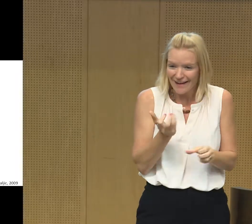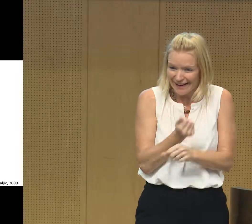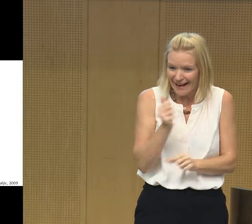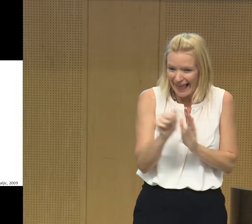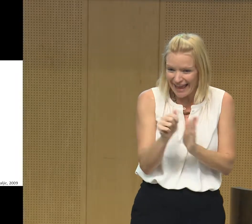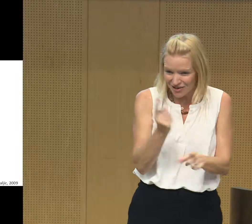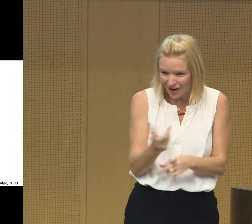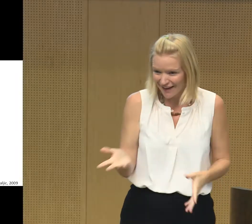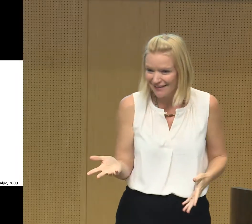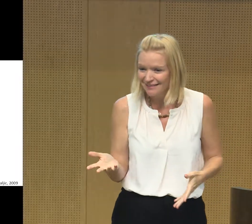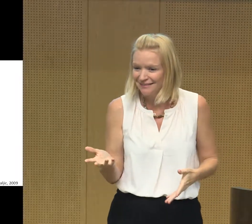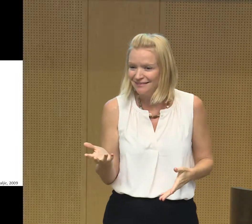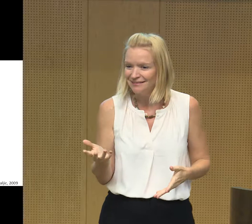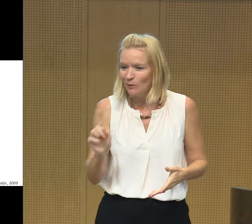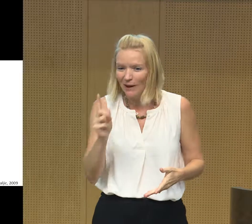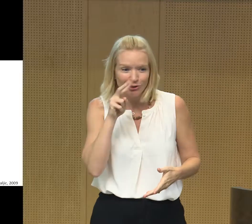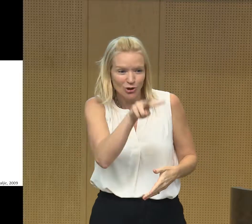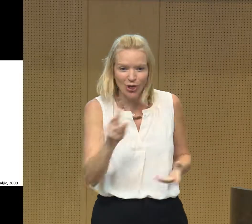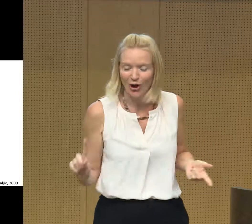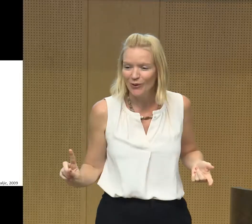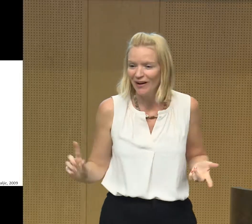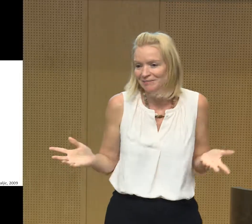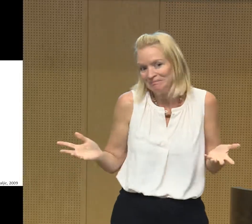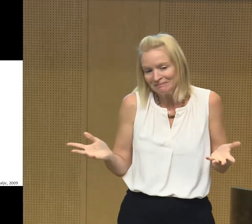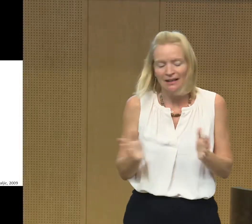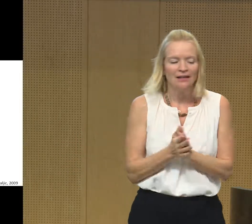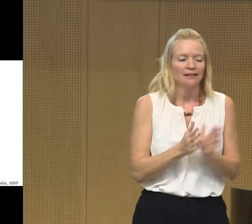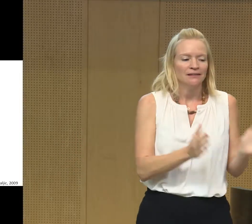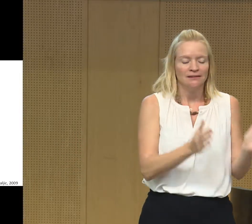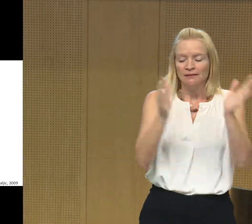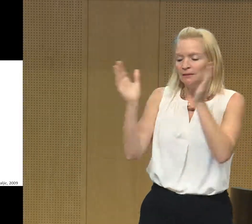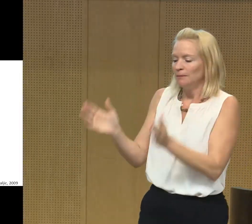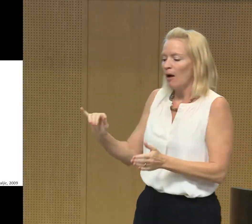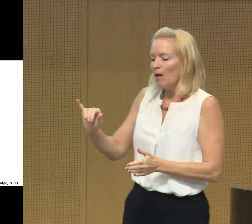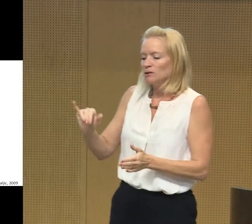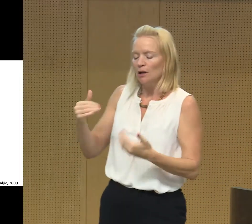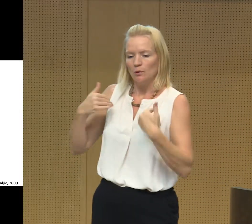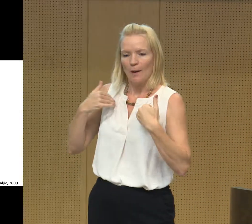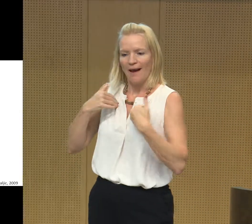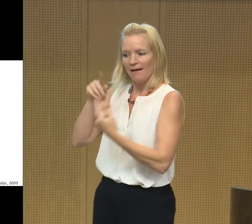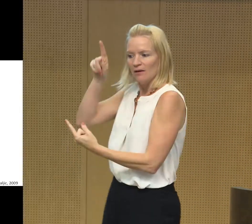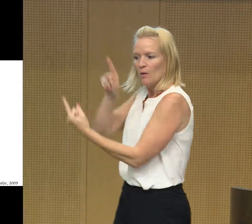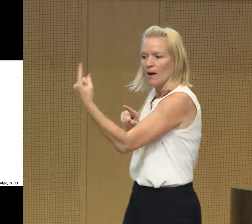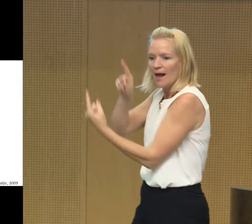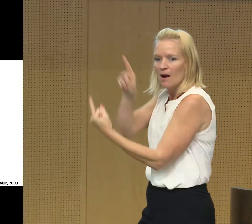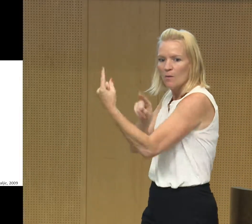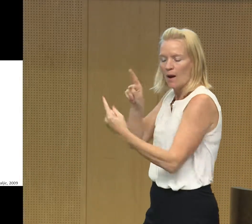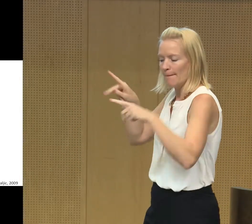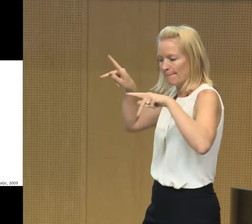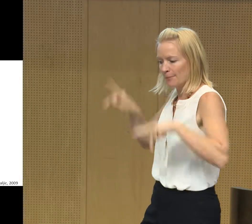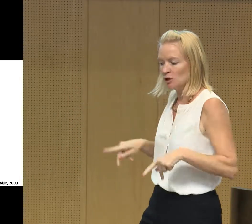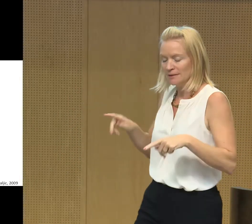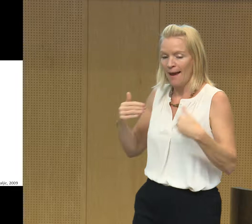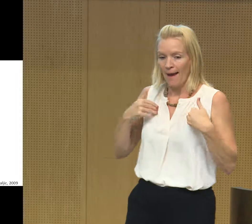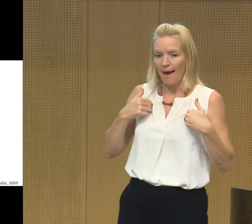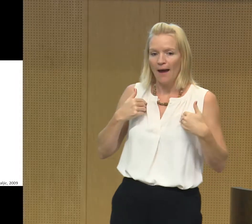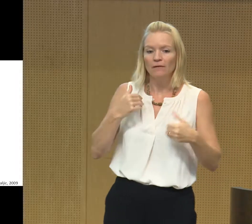that you can do in the classroom, because the students are looking to get an A, and so that also influences where they're going to look.